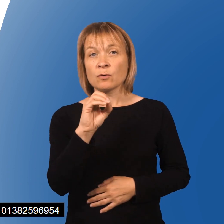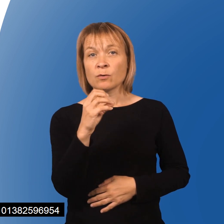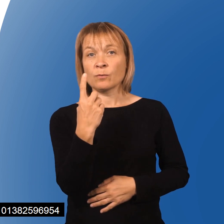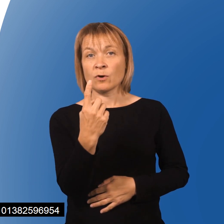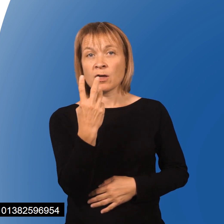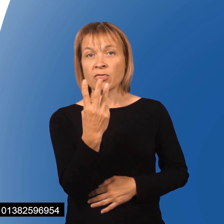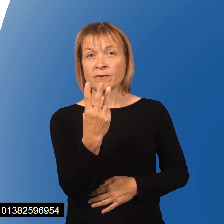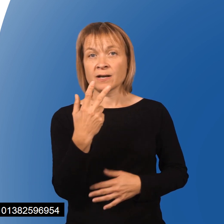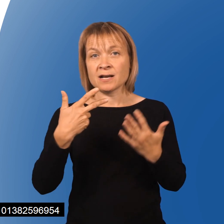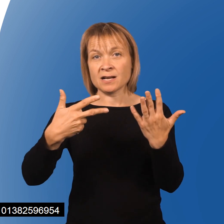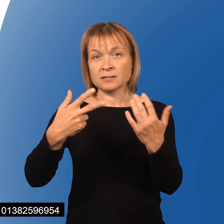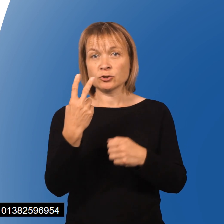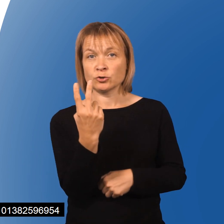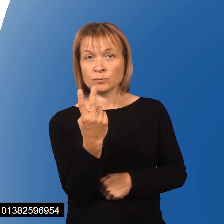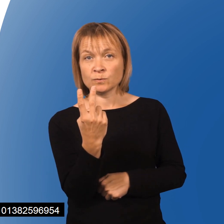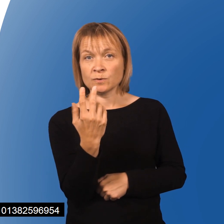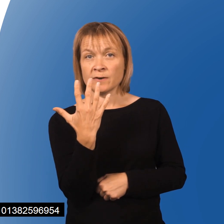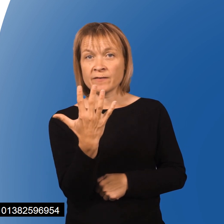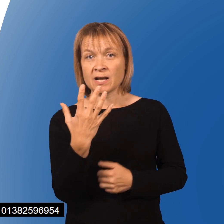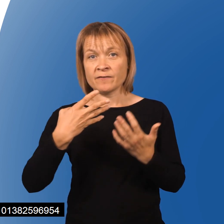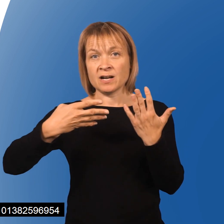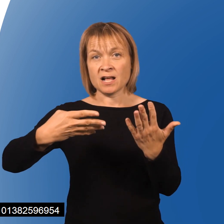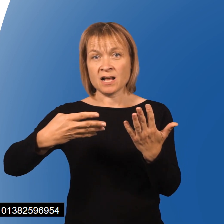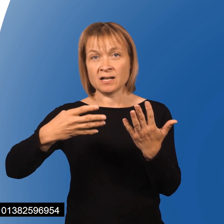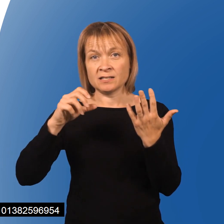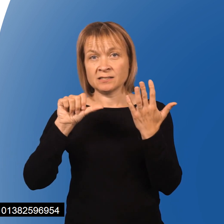01382 596 954.